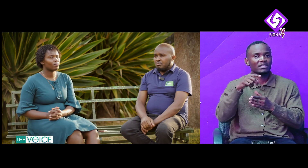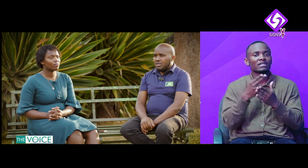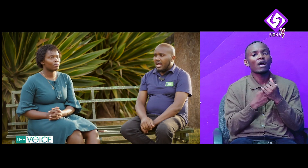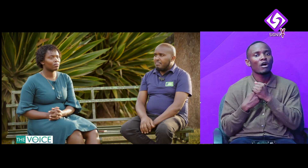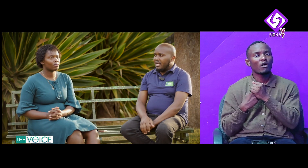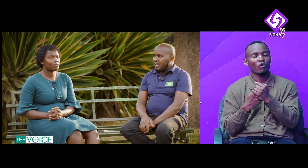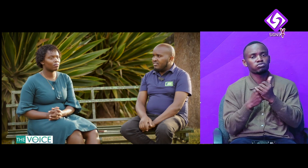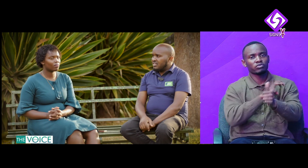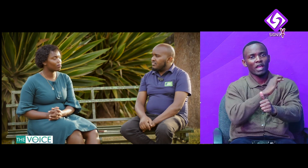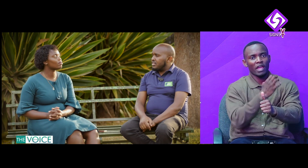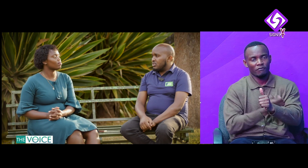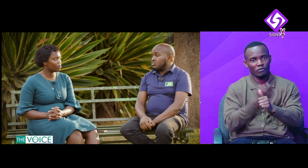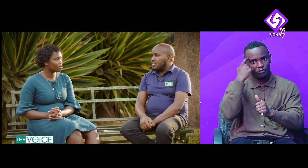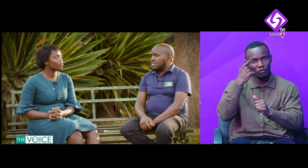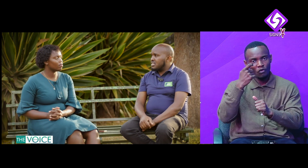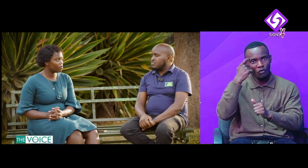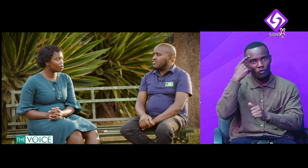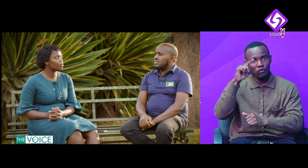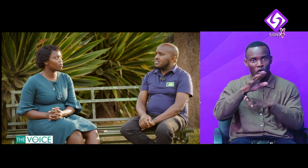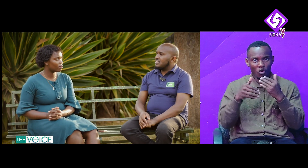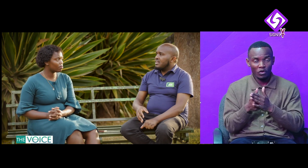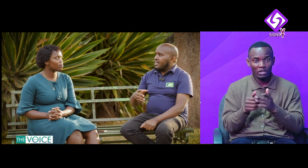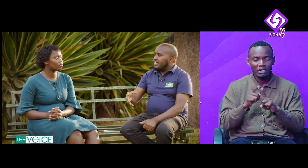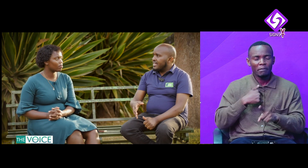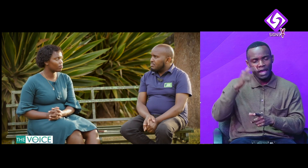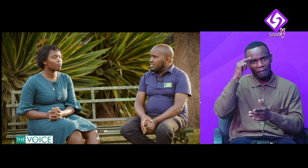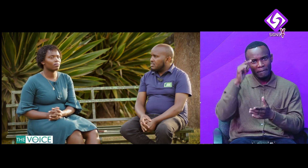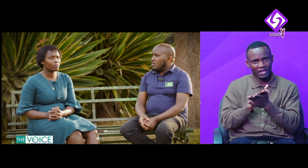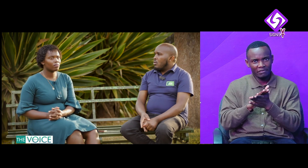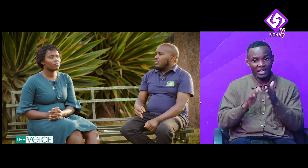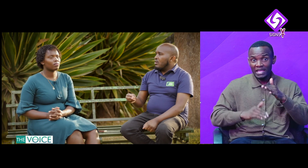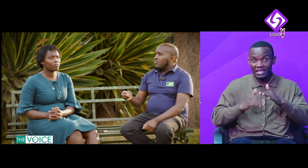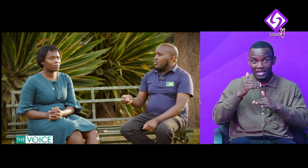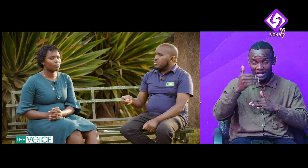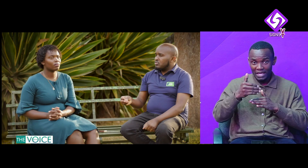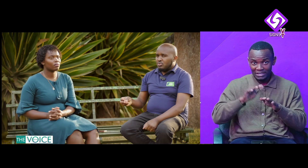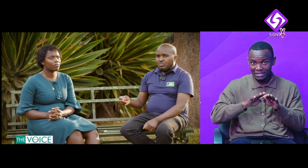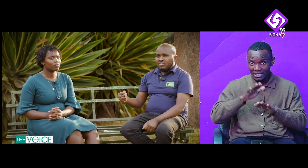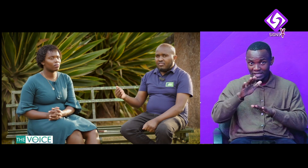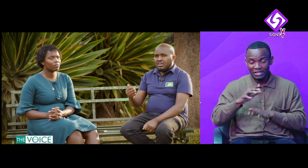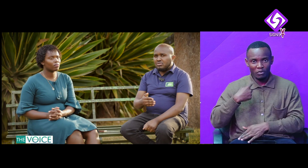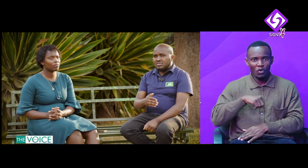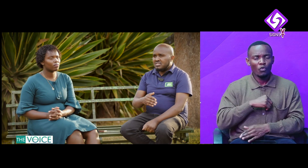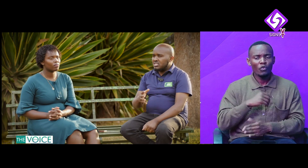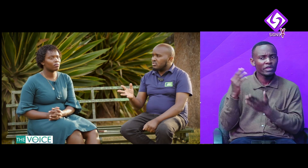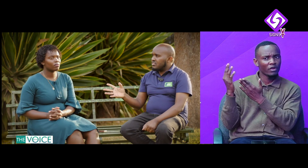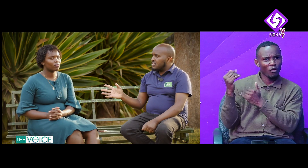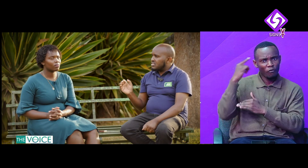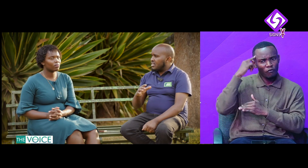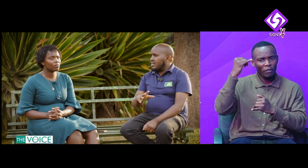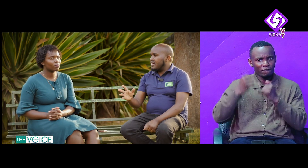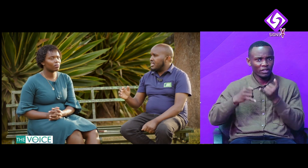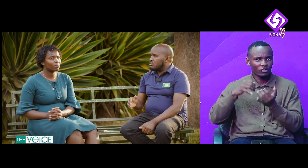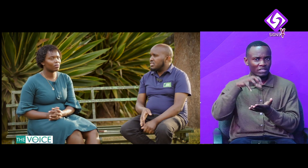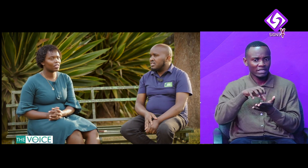So I believe that even as we go to the next steps of this engagement, we really look forward to the final stages of